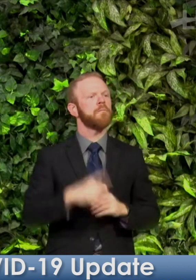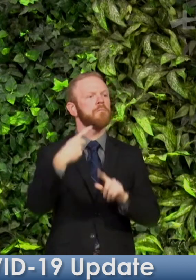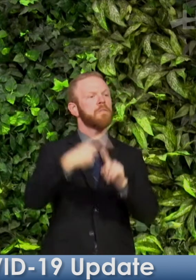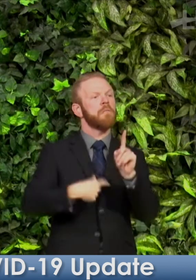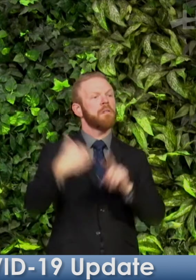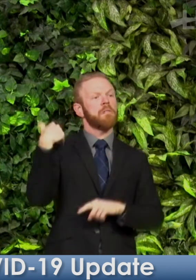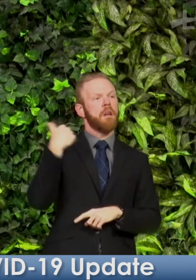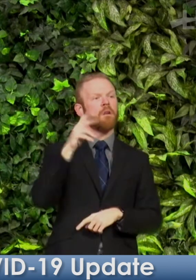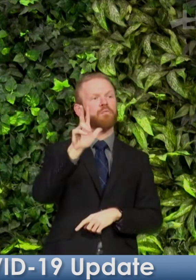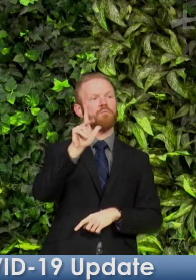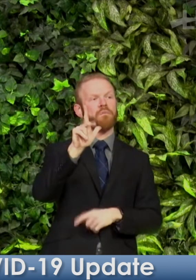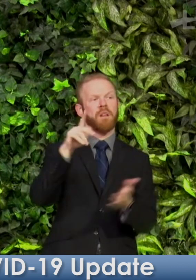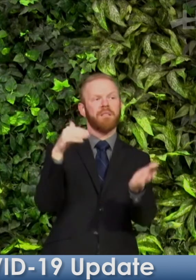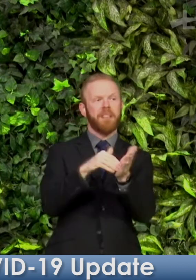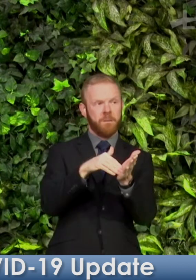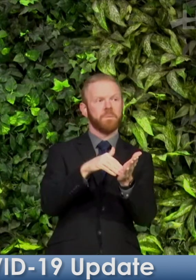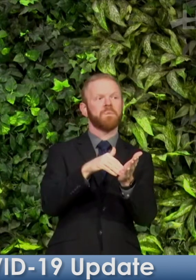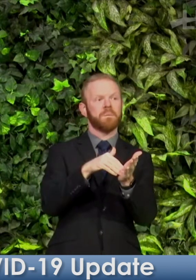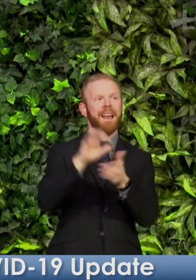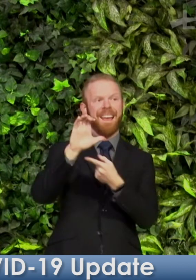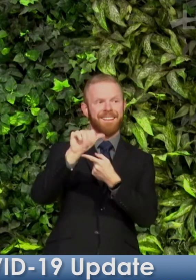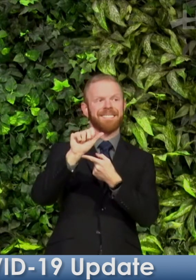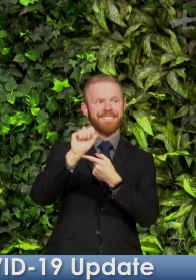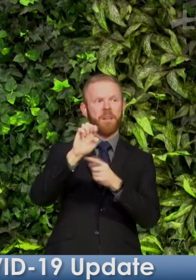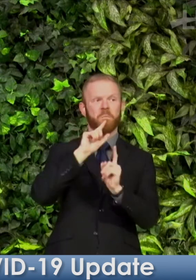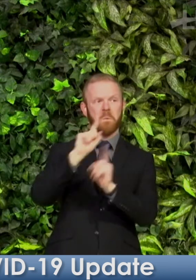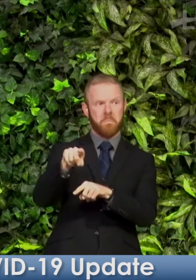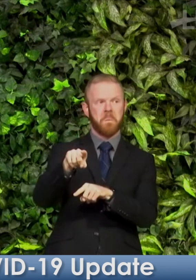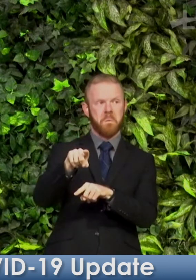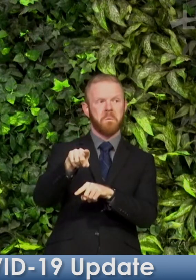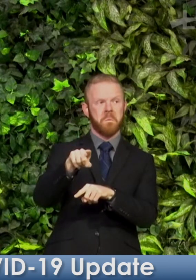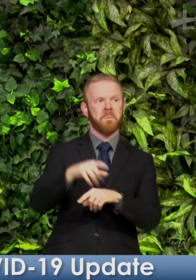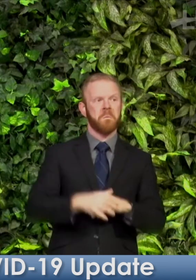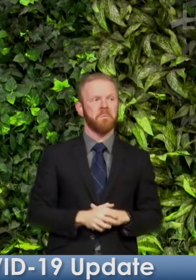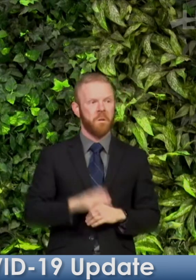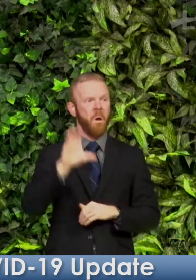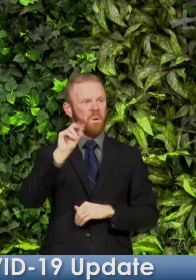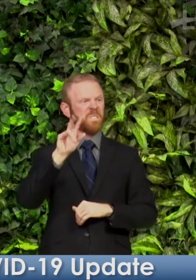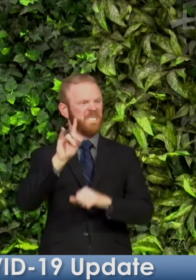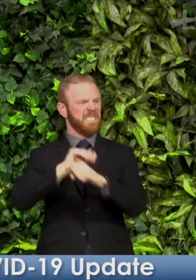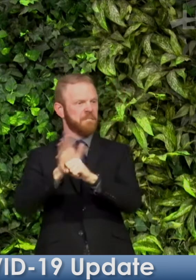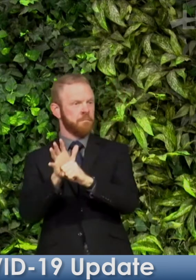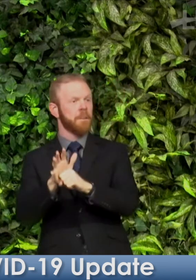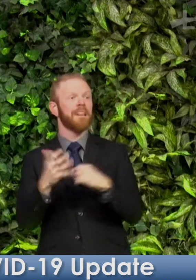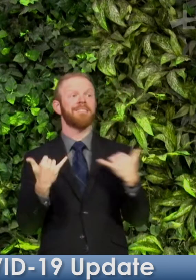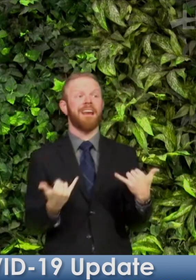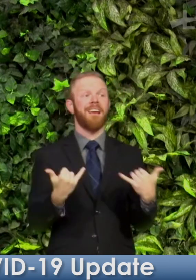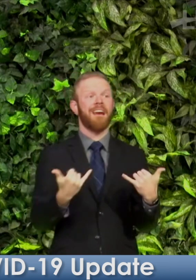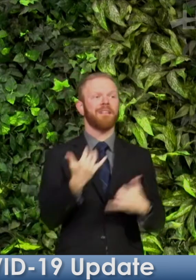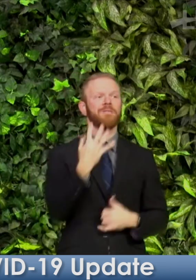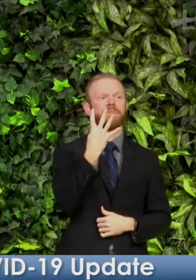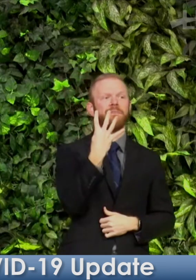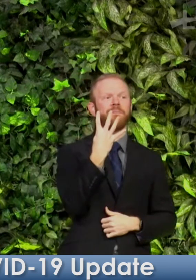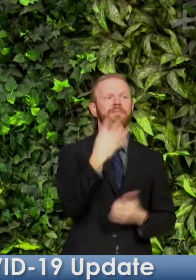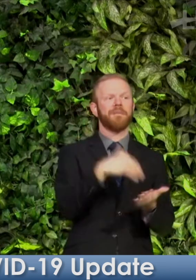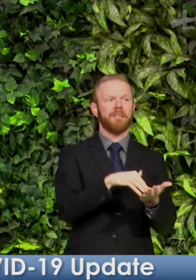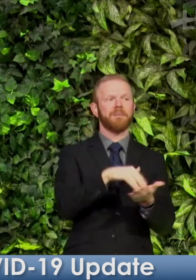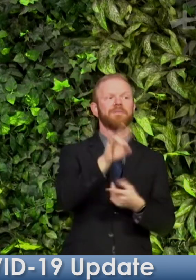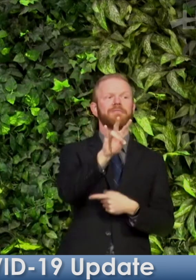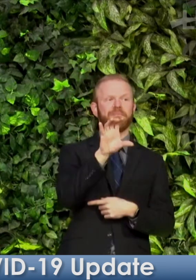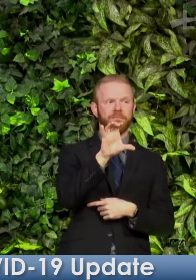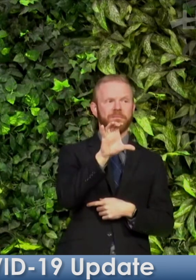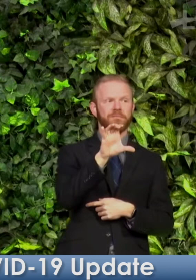23,000 cases reported of COVID. Today, just shy of 4,700, 23,000